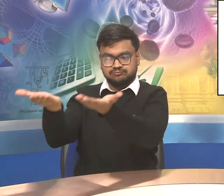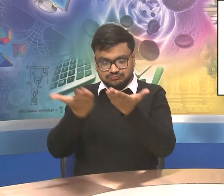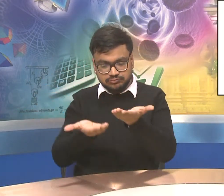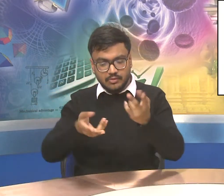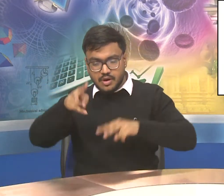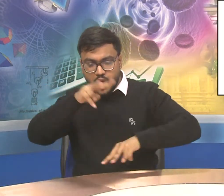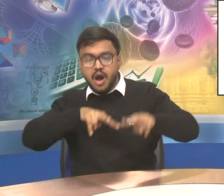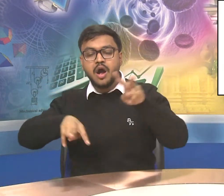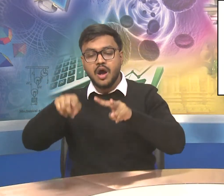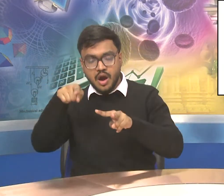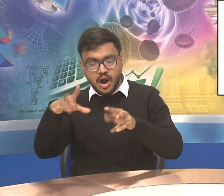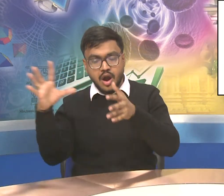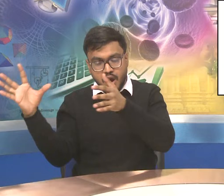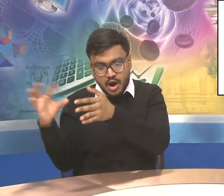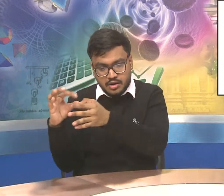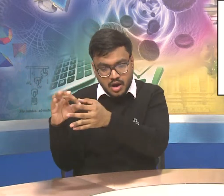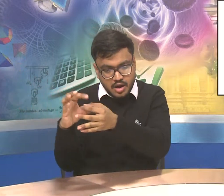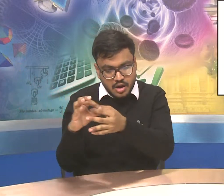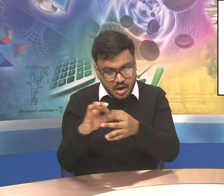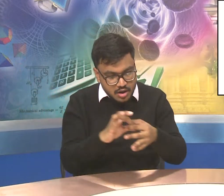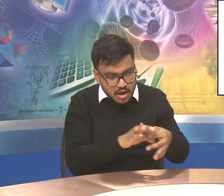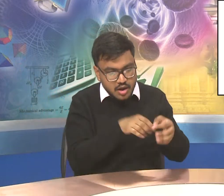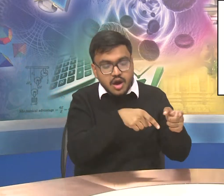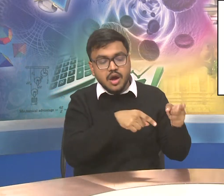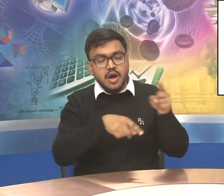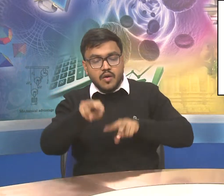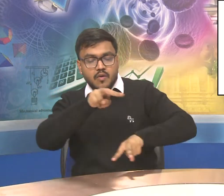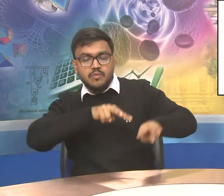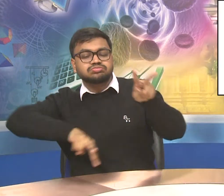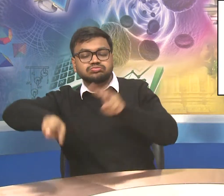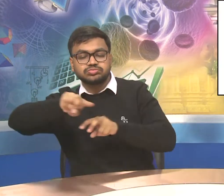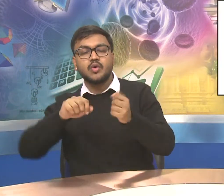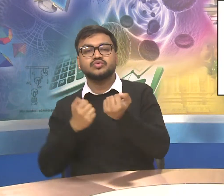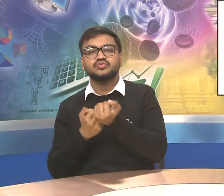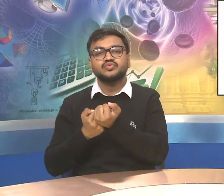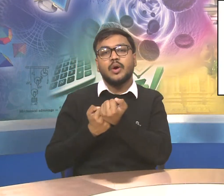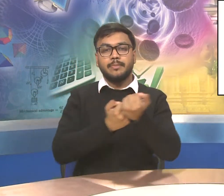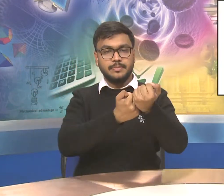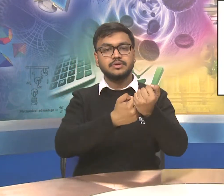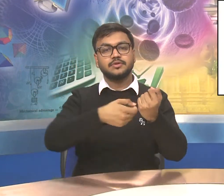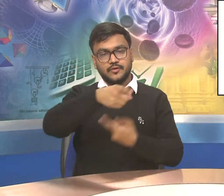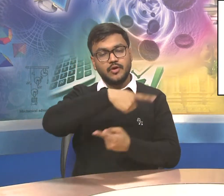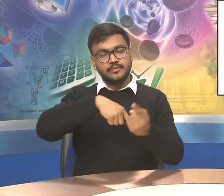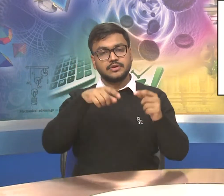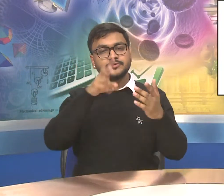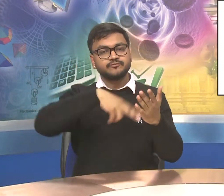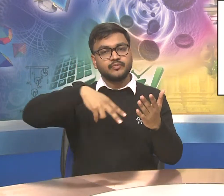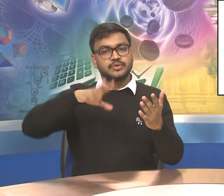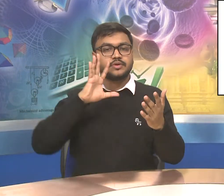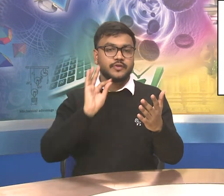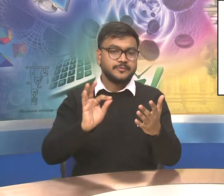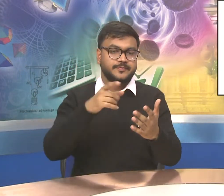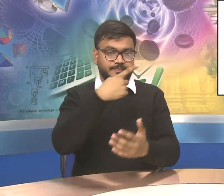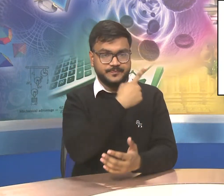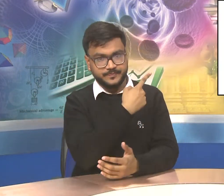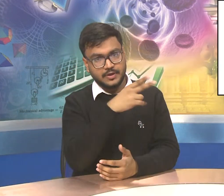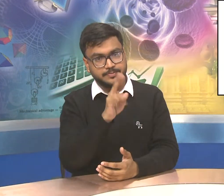Supplement is kind of a text support or a digital support which helps us to give